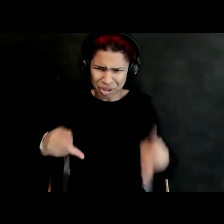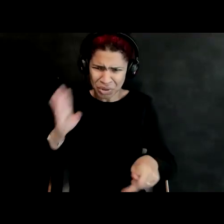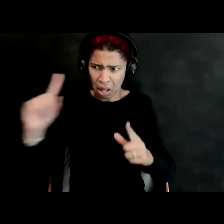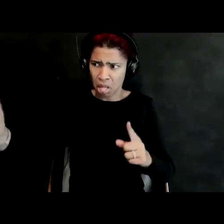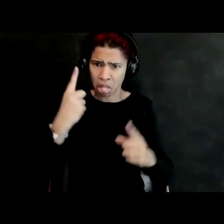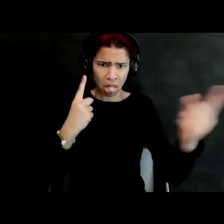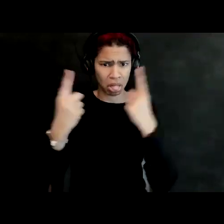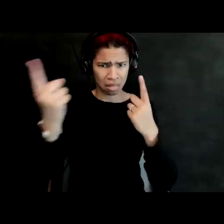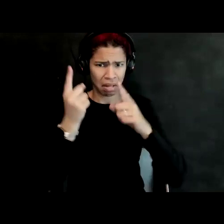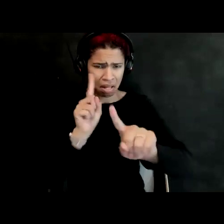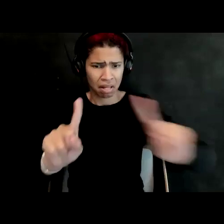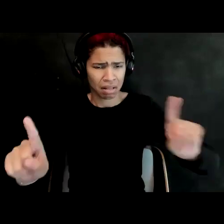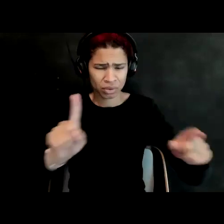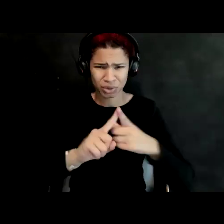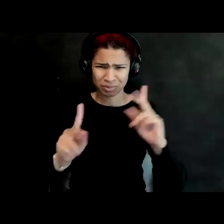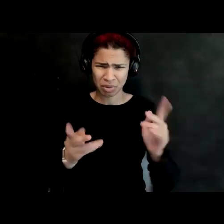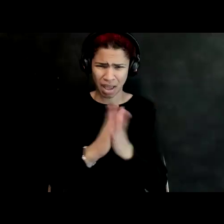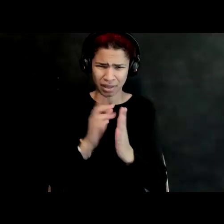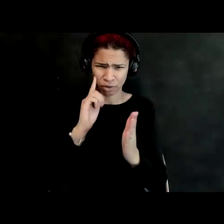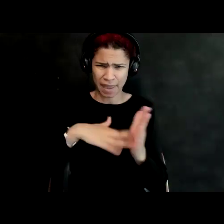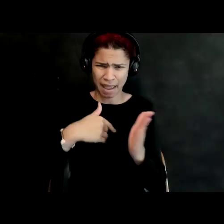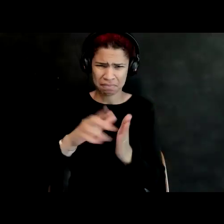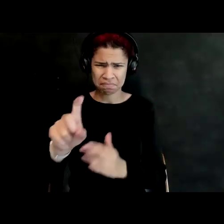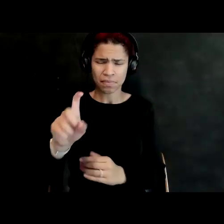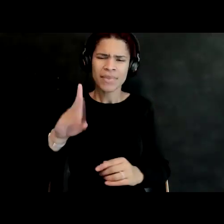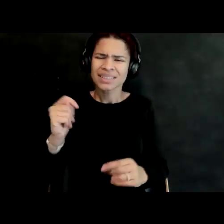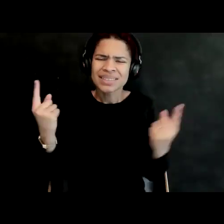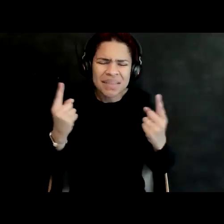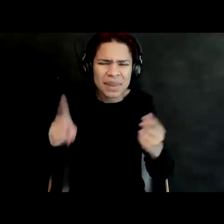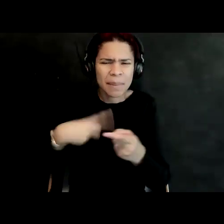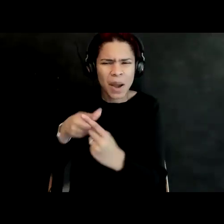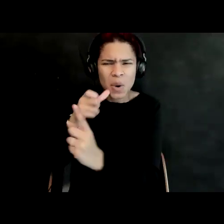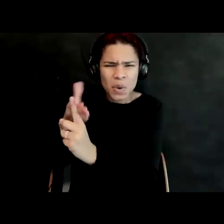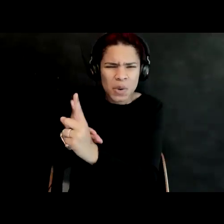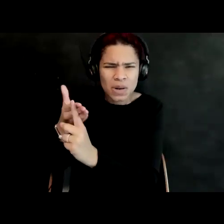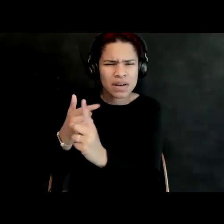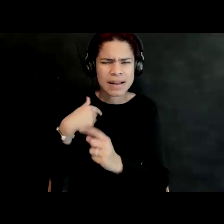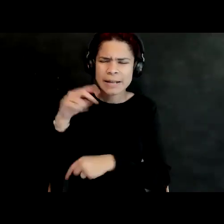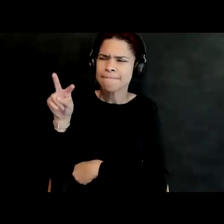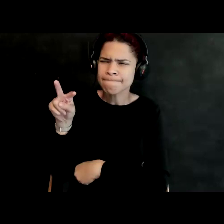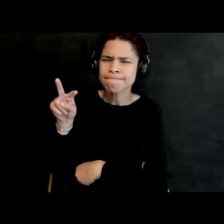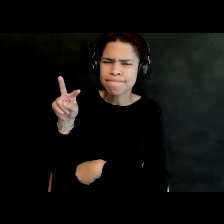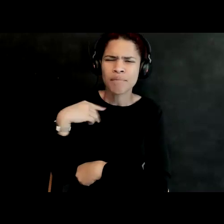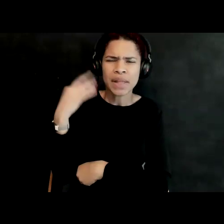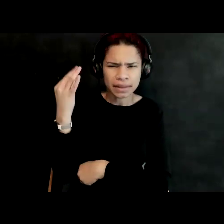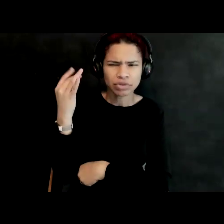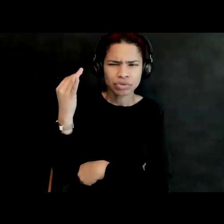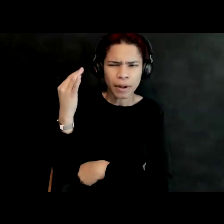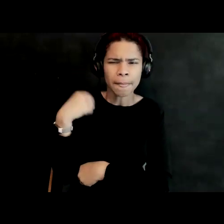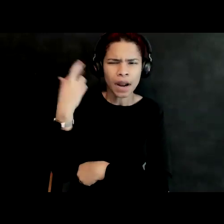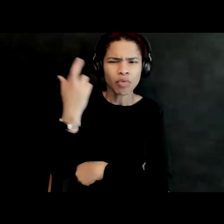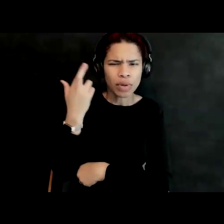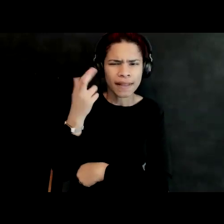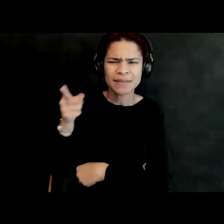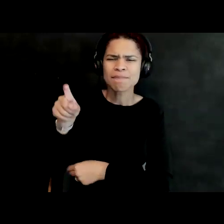for paintings? But there was something about him, something that made me pause and consider his offer. Then I realized